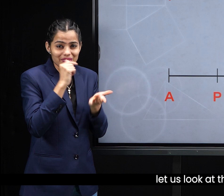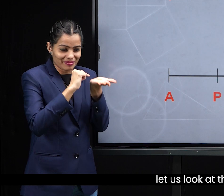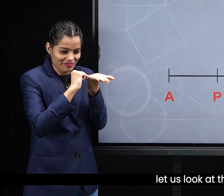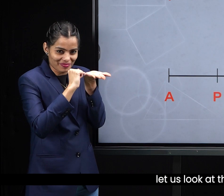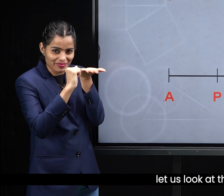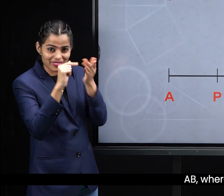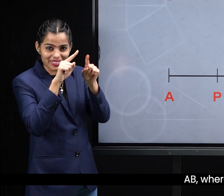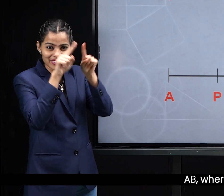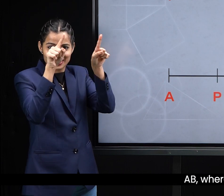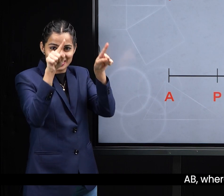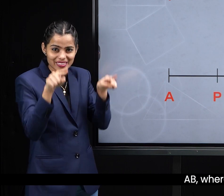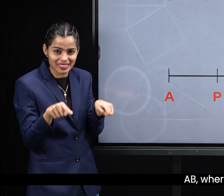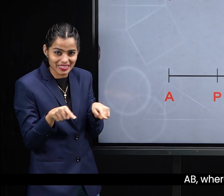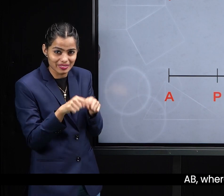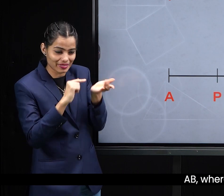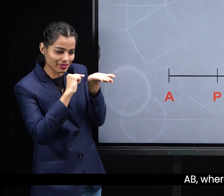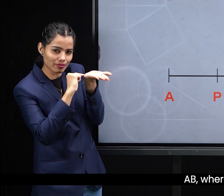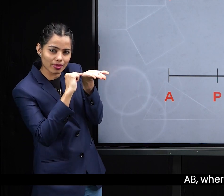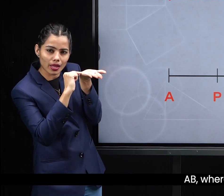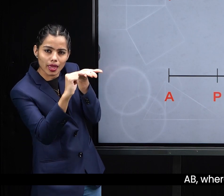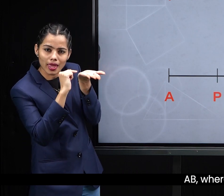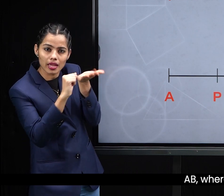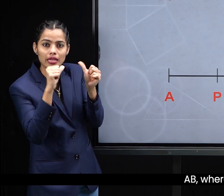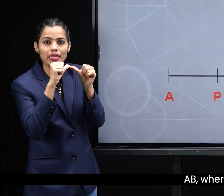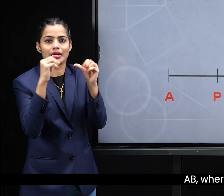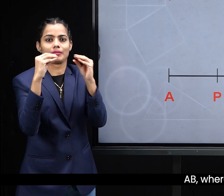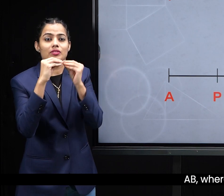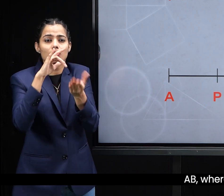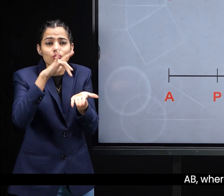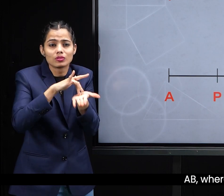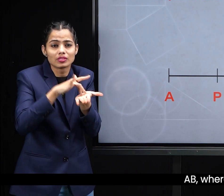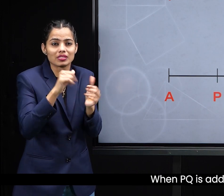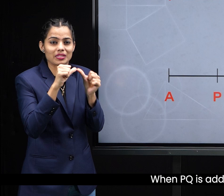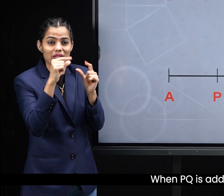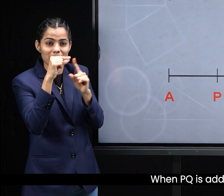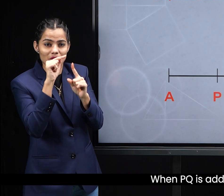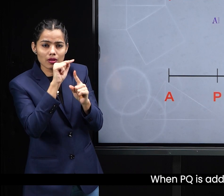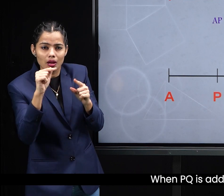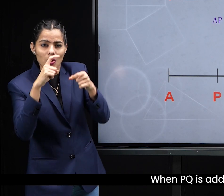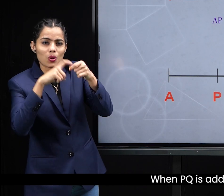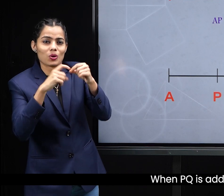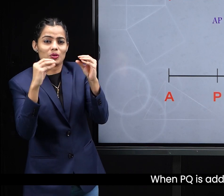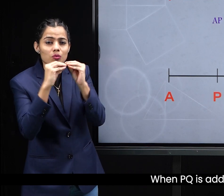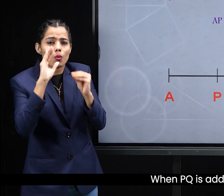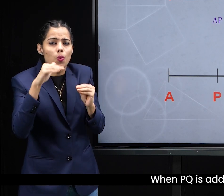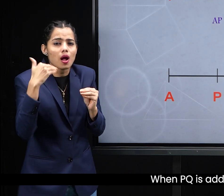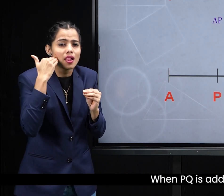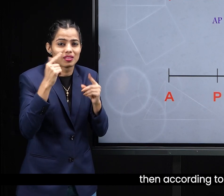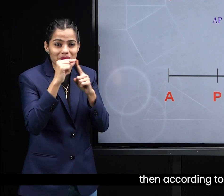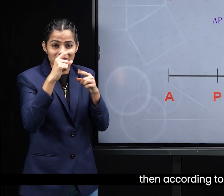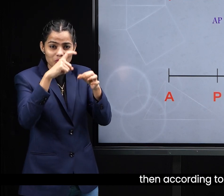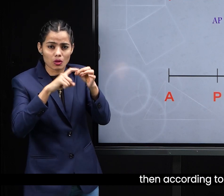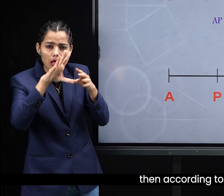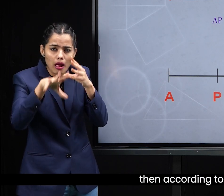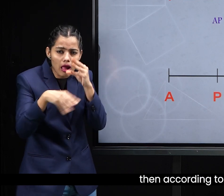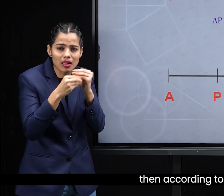the line segment AB, where AP is equal to QB. When PQ is added to both sides,